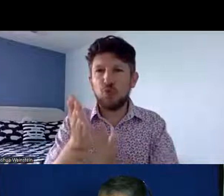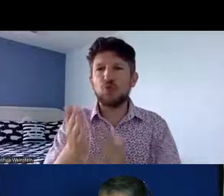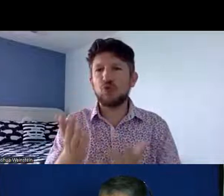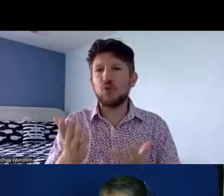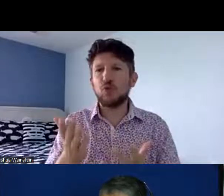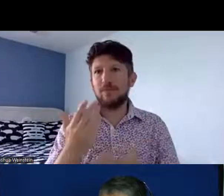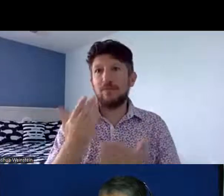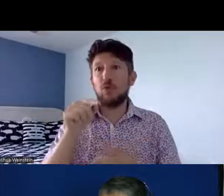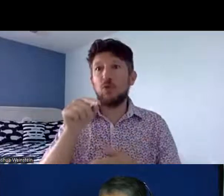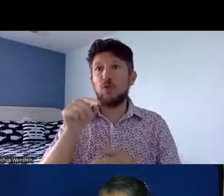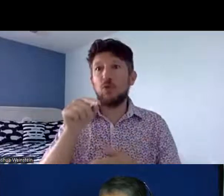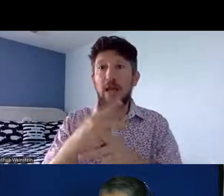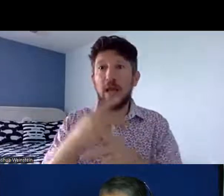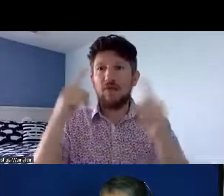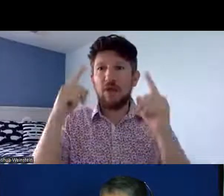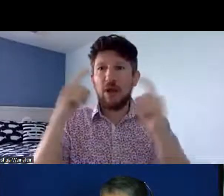two.